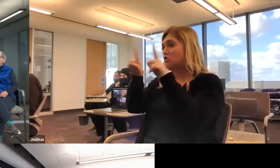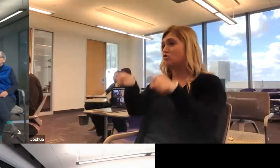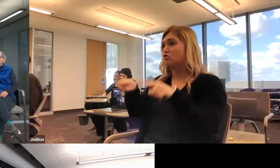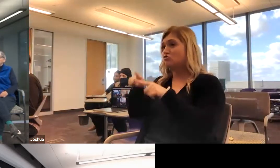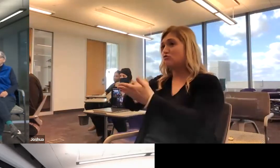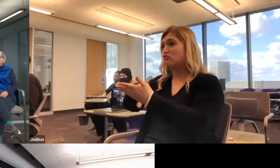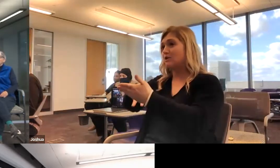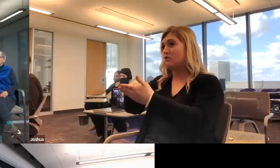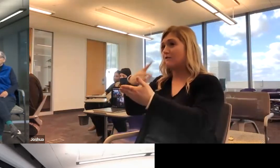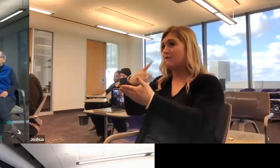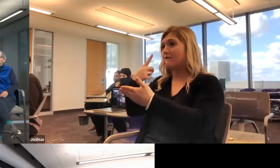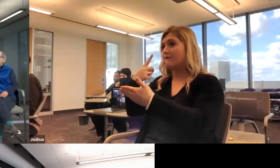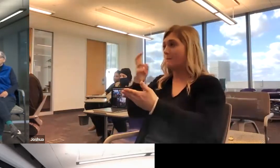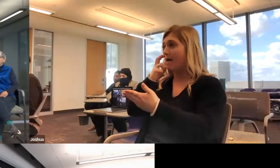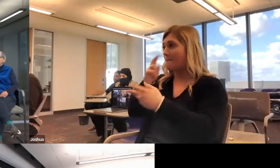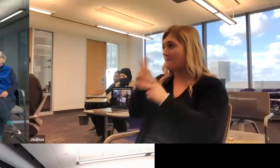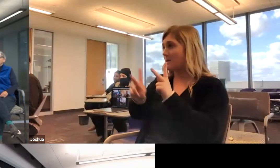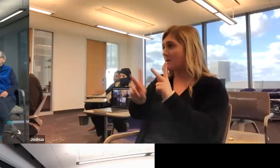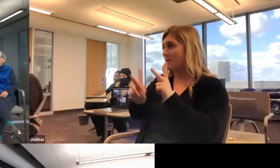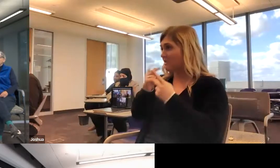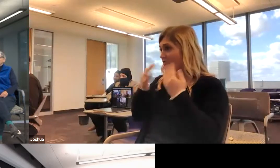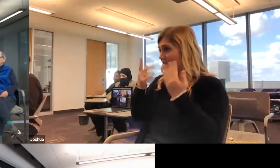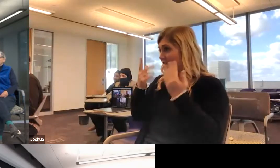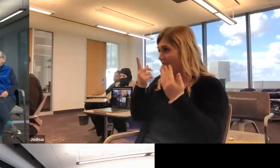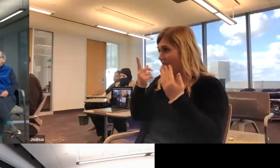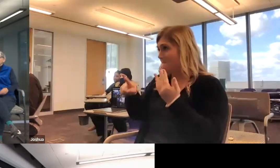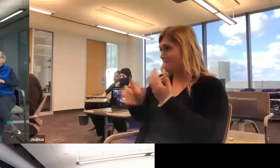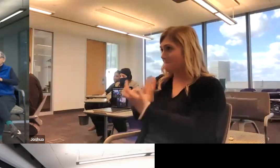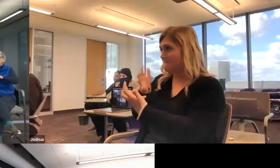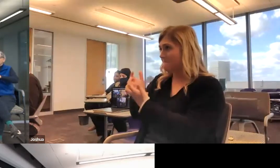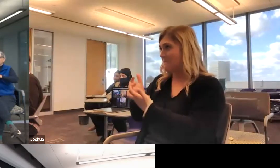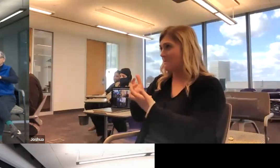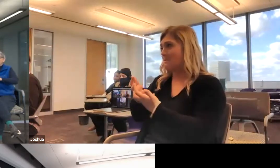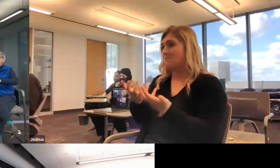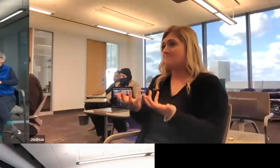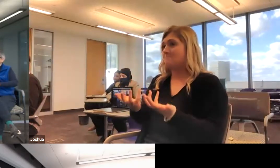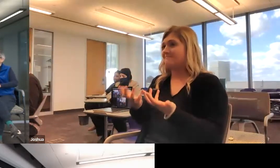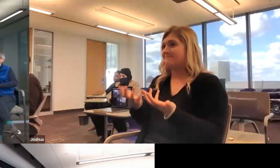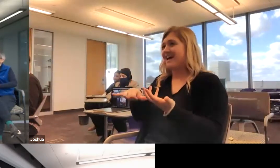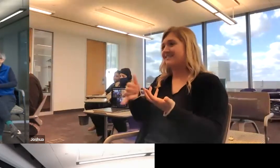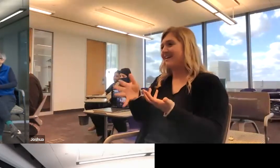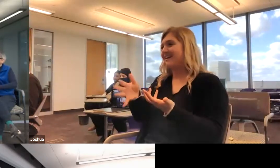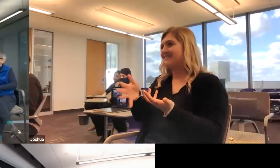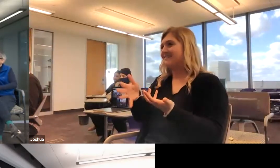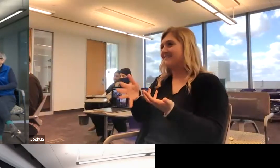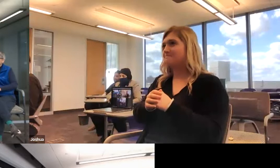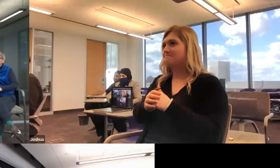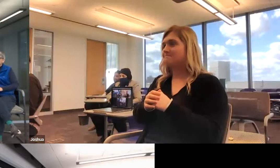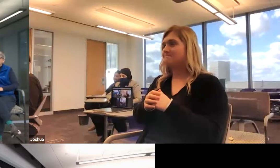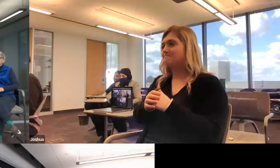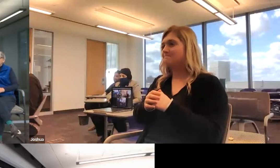for people who are blind, but that was just kind of, you know,